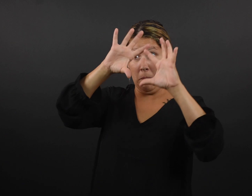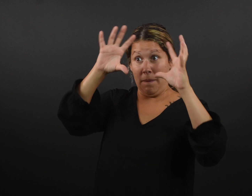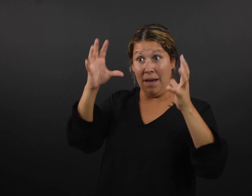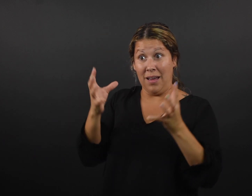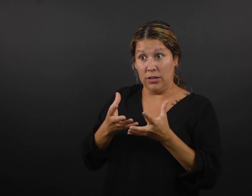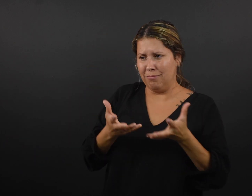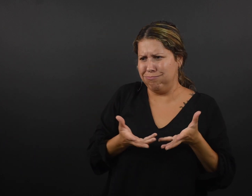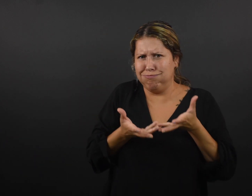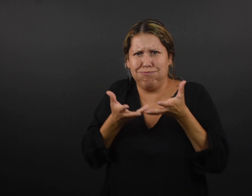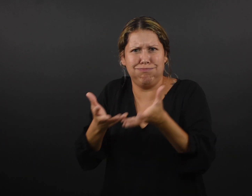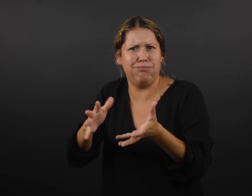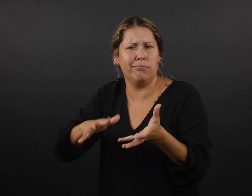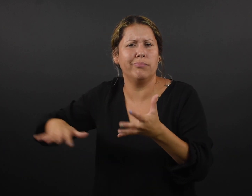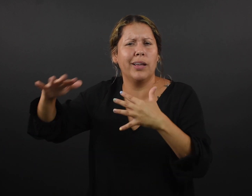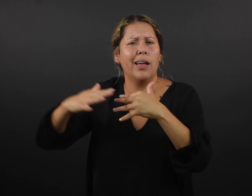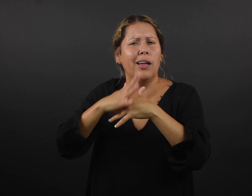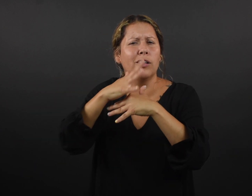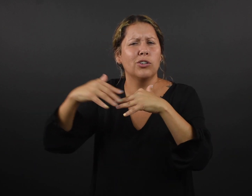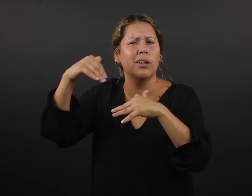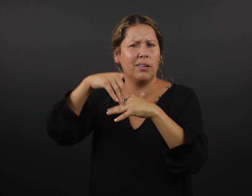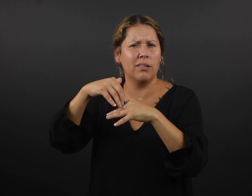in Minnesota.